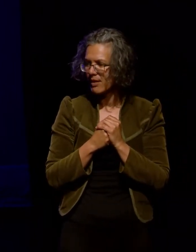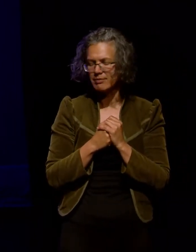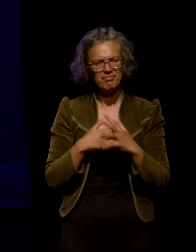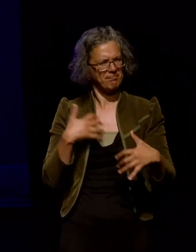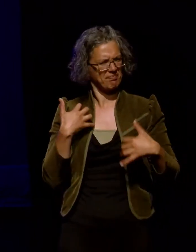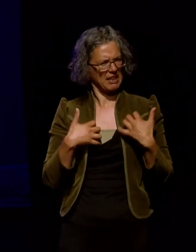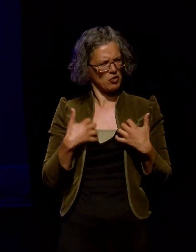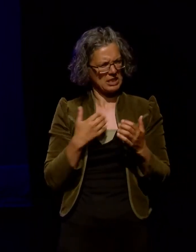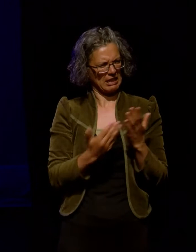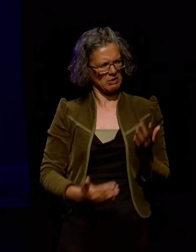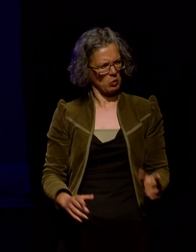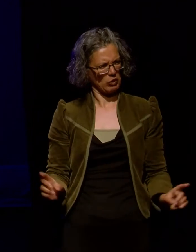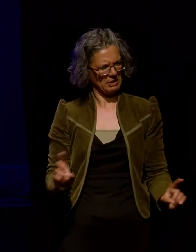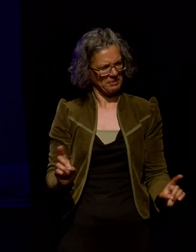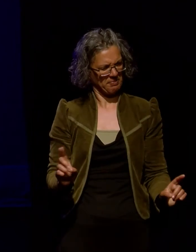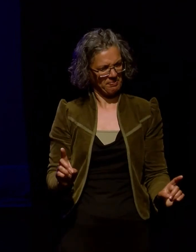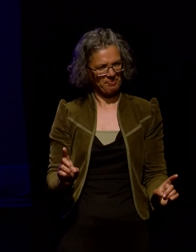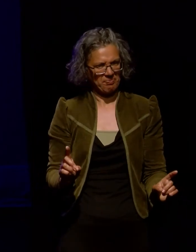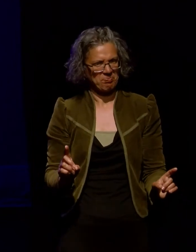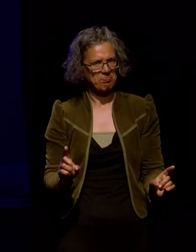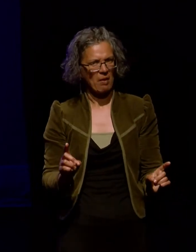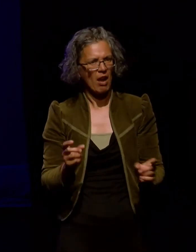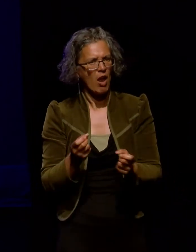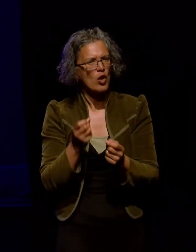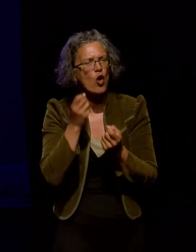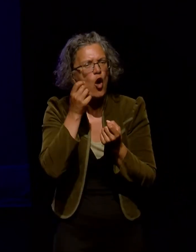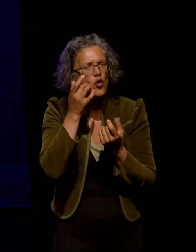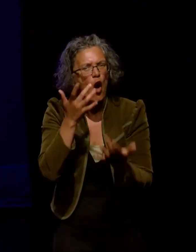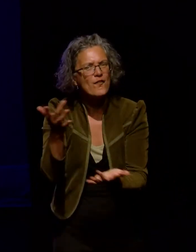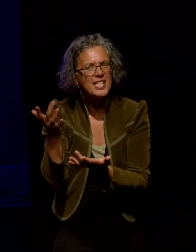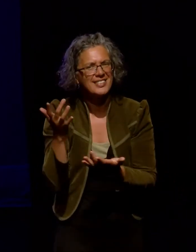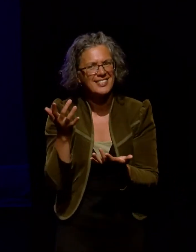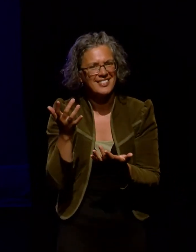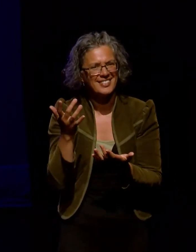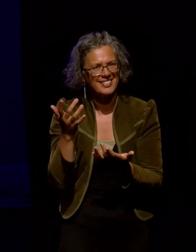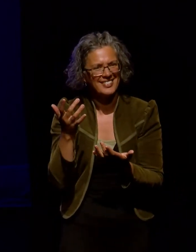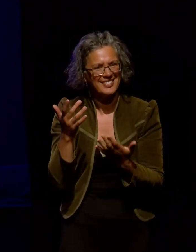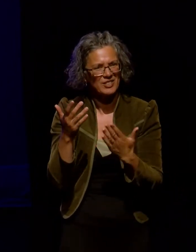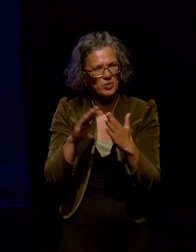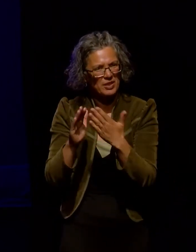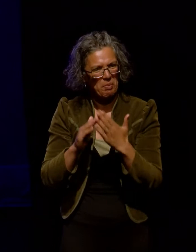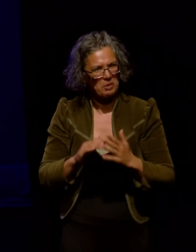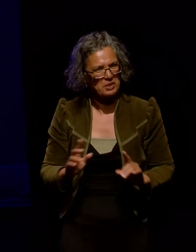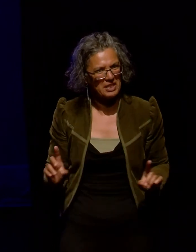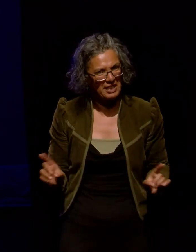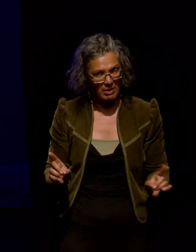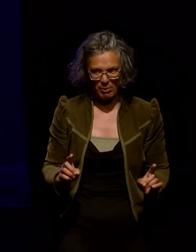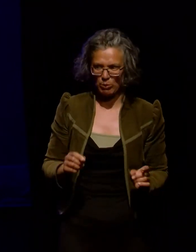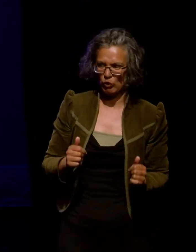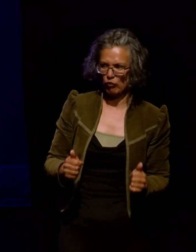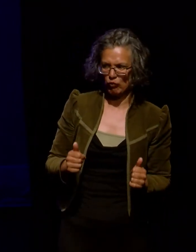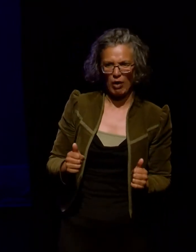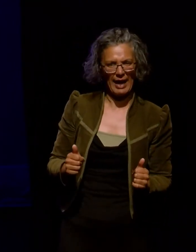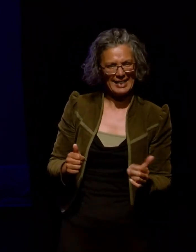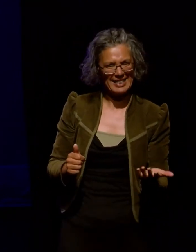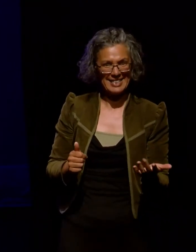So what would be interesting? Things that are not obvious to the public would be great, really great to highlight. And this leads me to